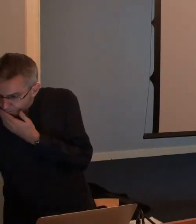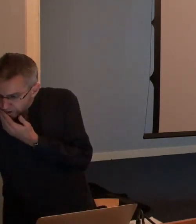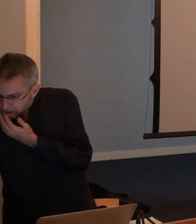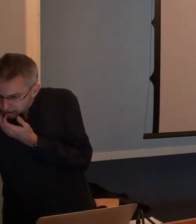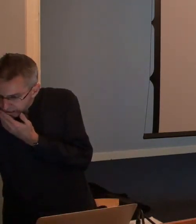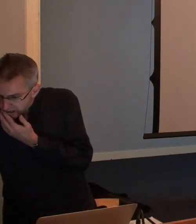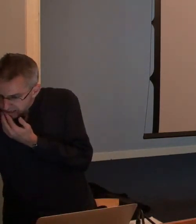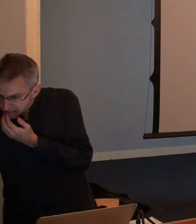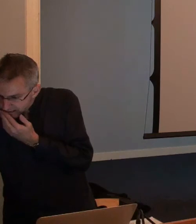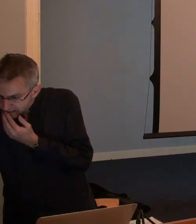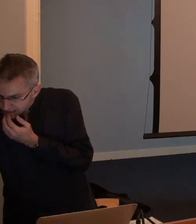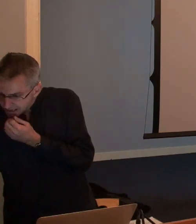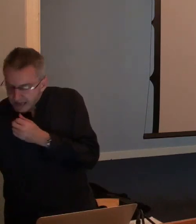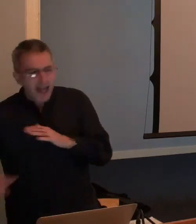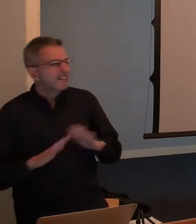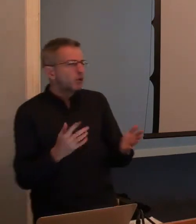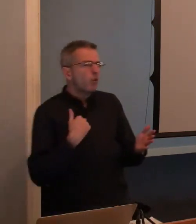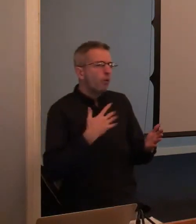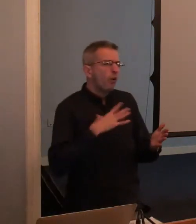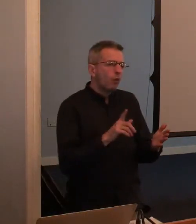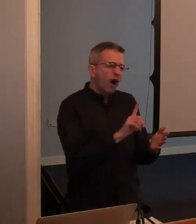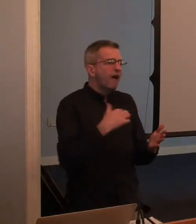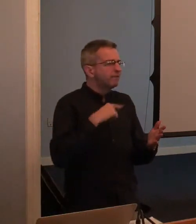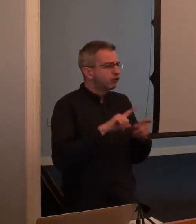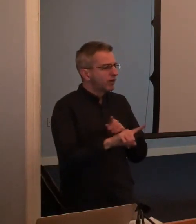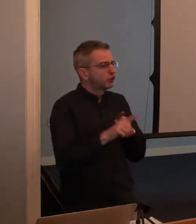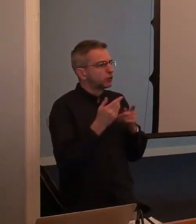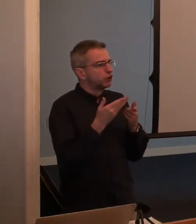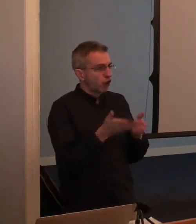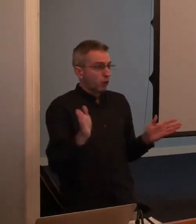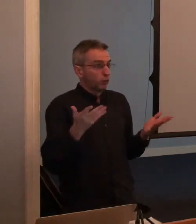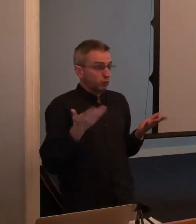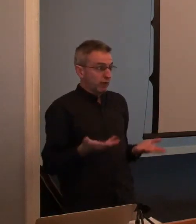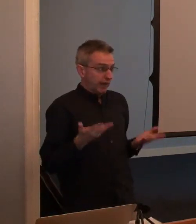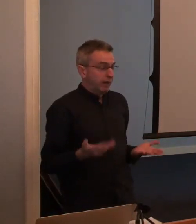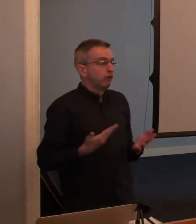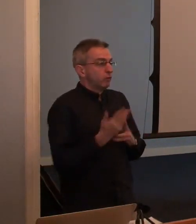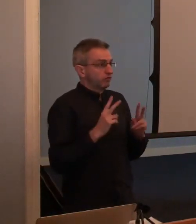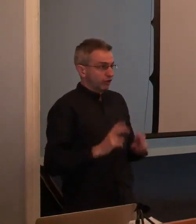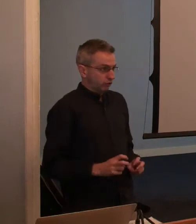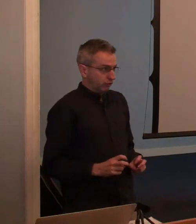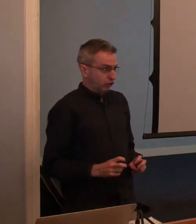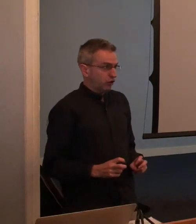I And what I've tried to talk about